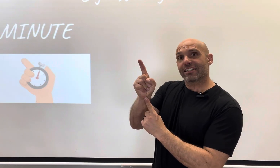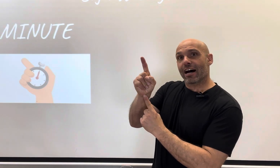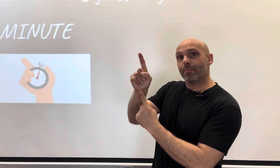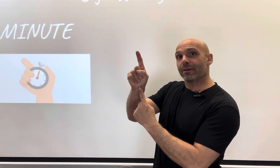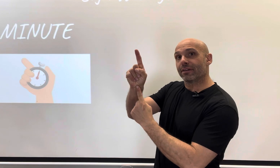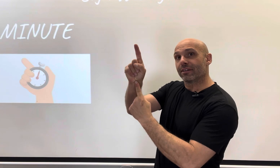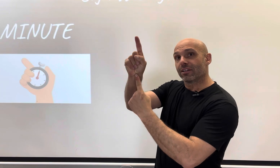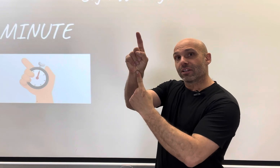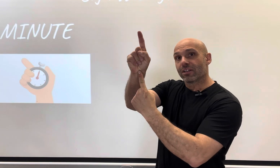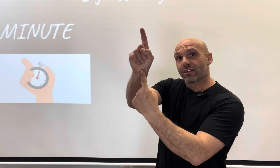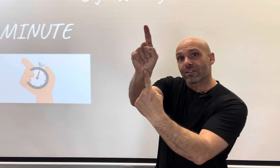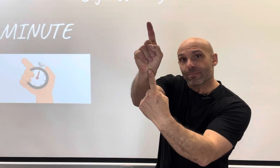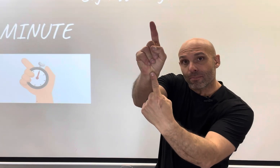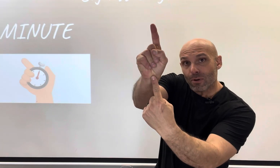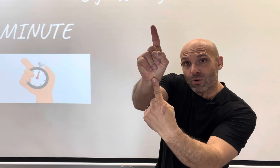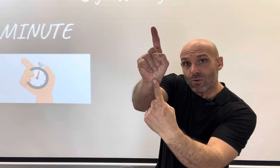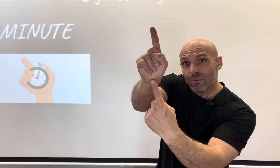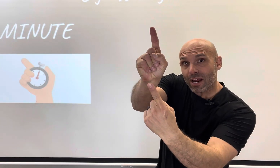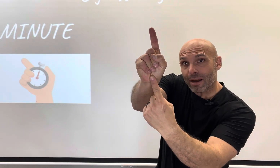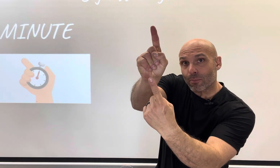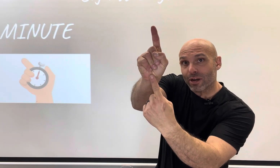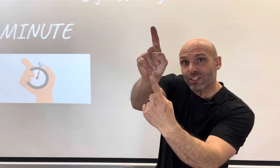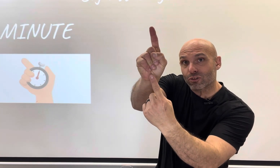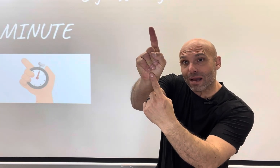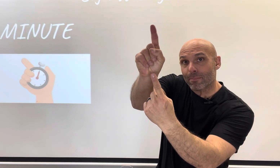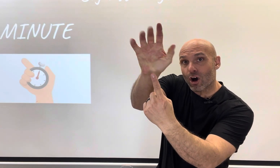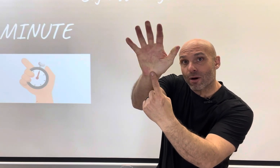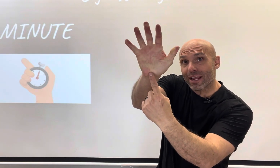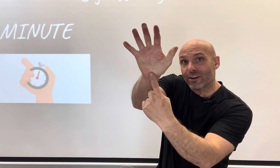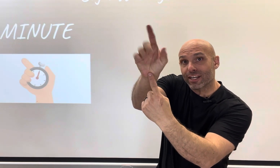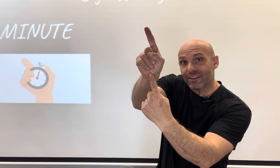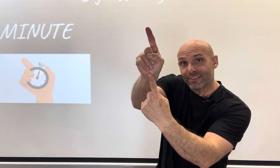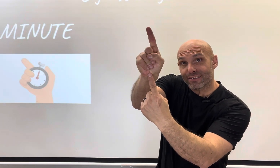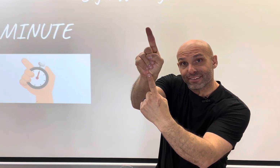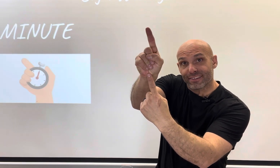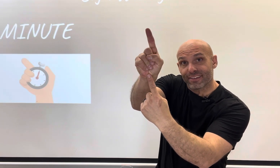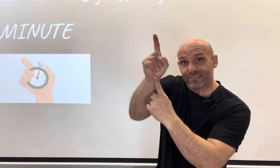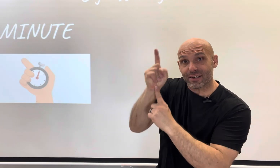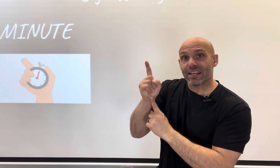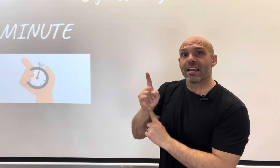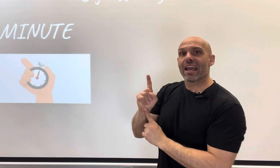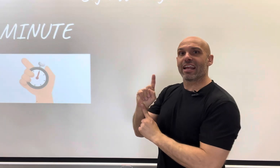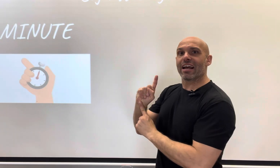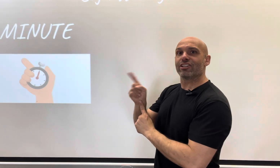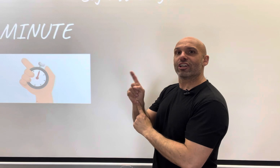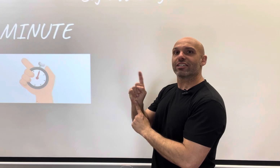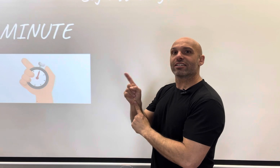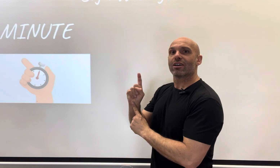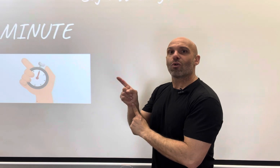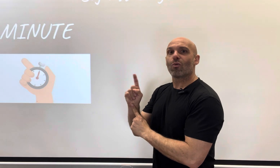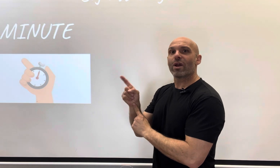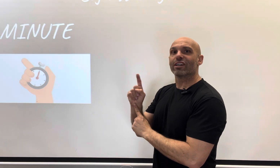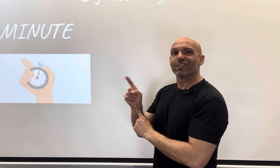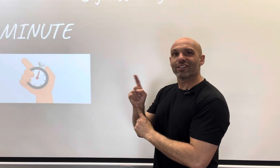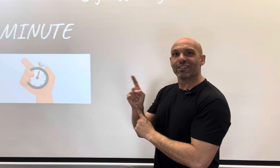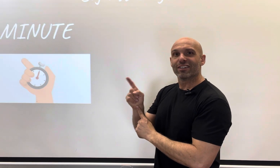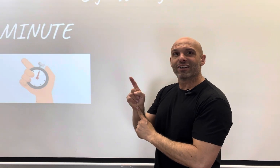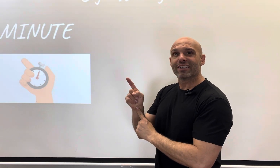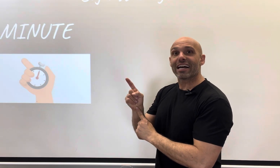top. Boom, right? I'm pointing to my palm area, right? And then I just wiggle that